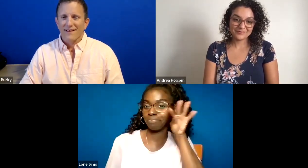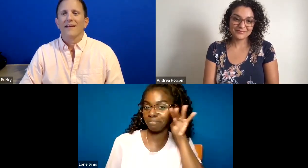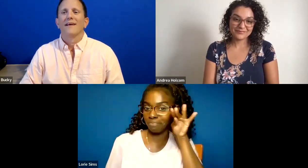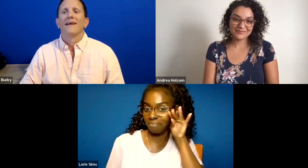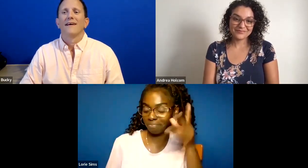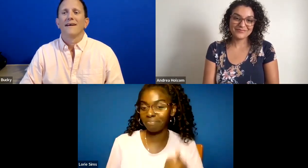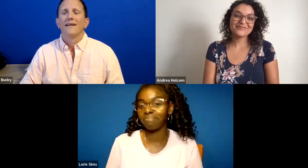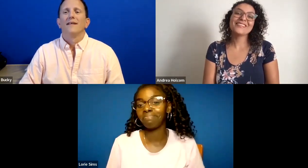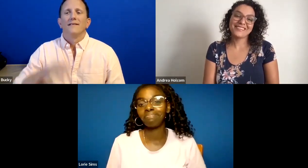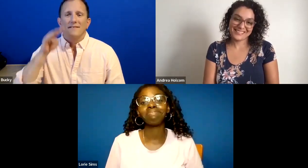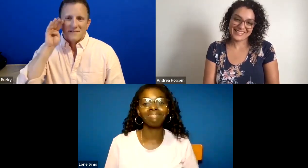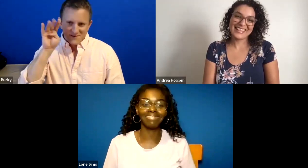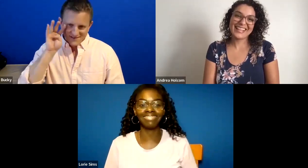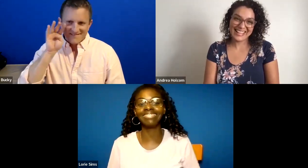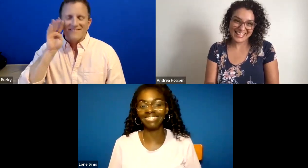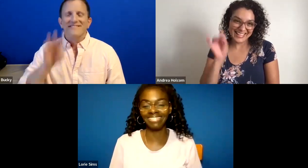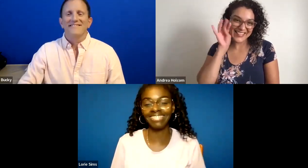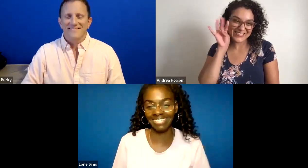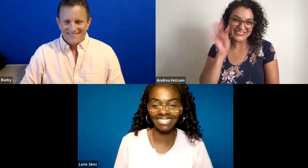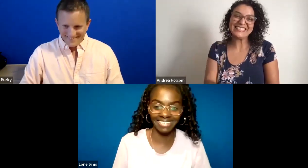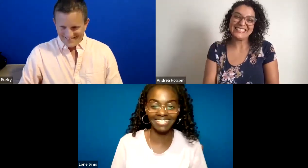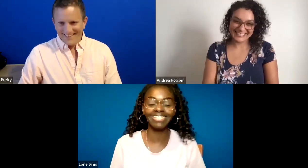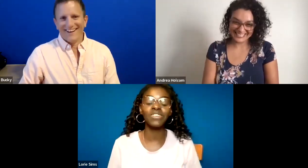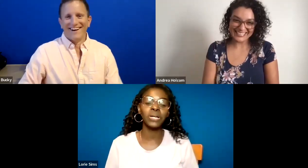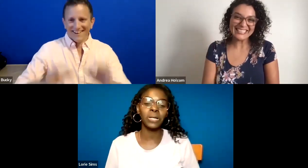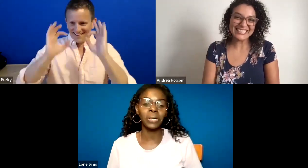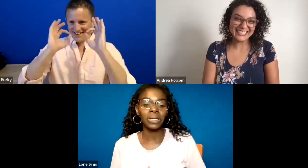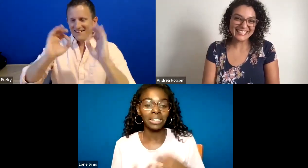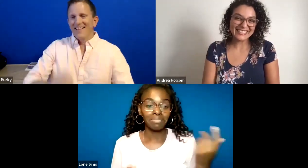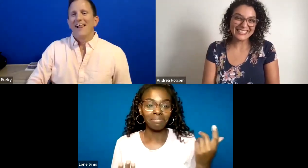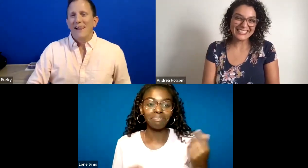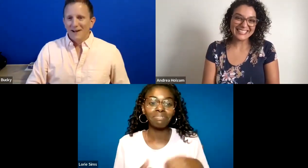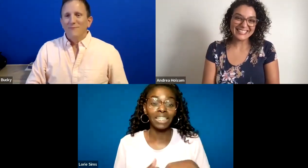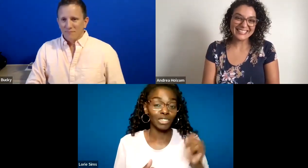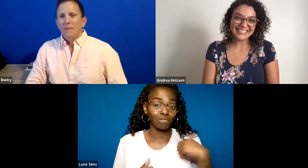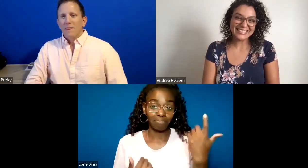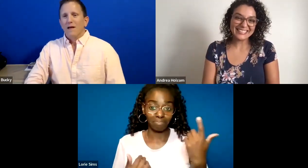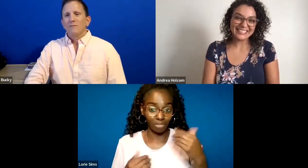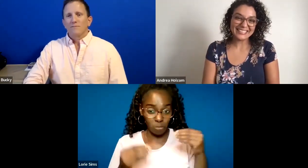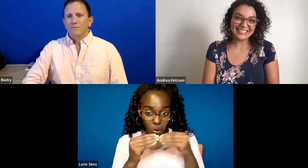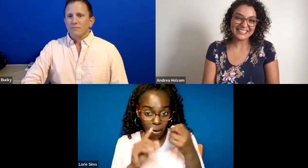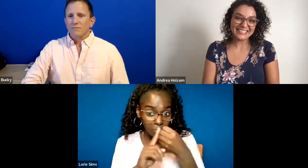So I just acquired a new sign name this week and that I'm excited about. This one here that I'm showing you.